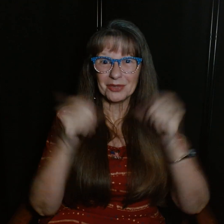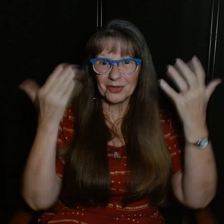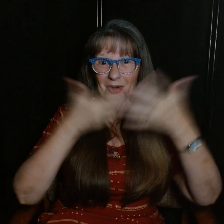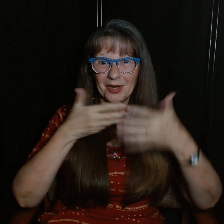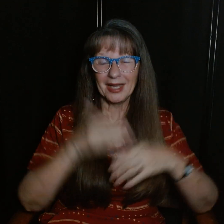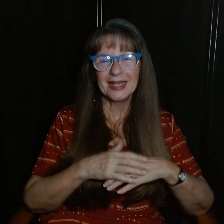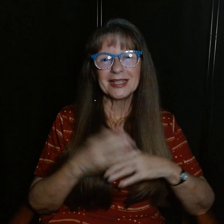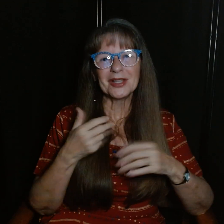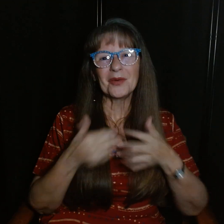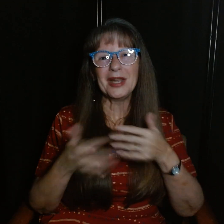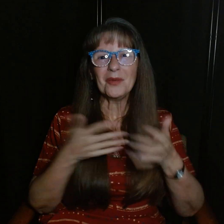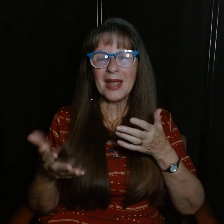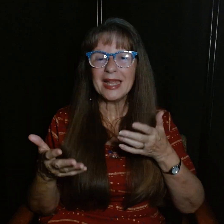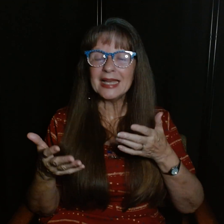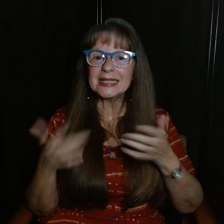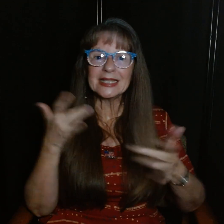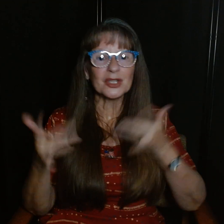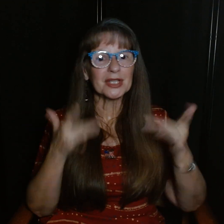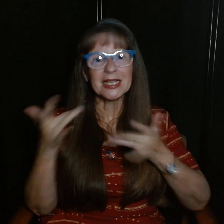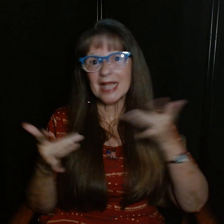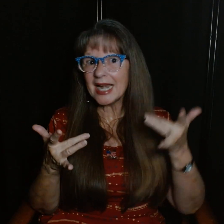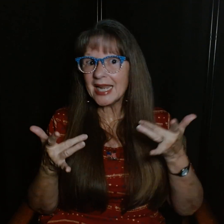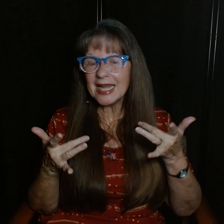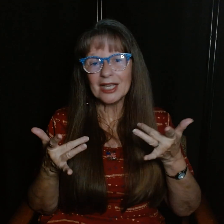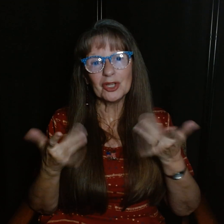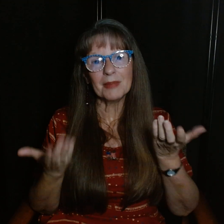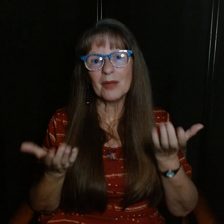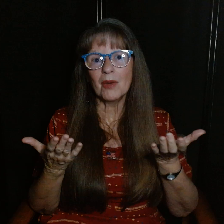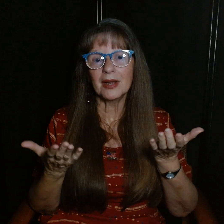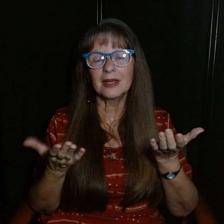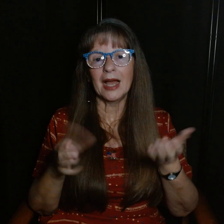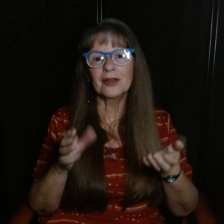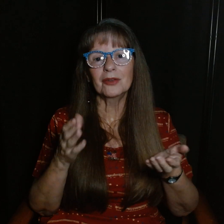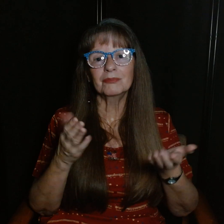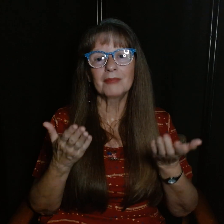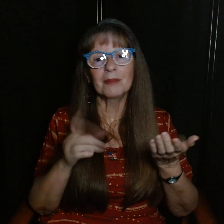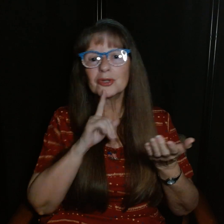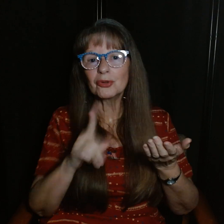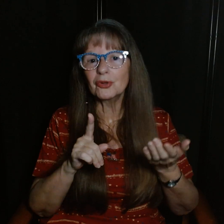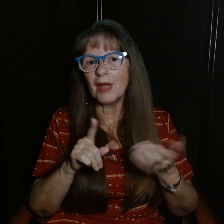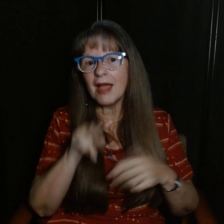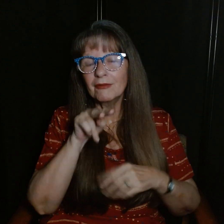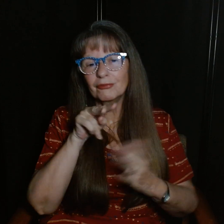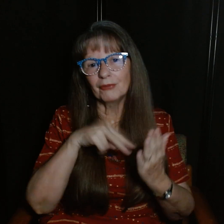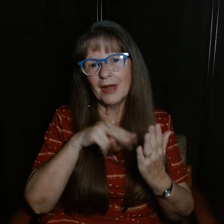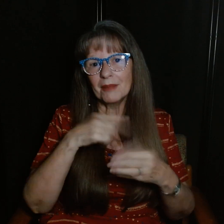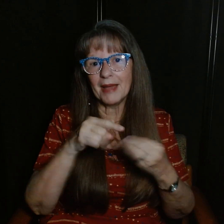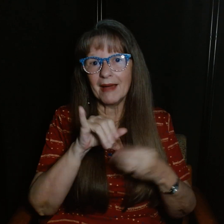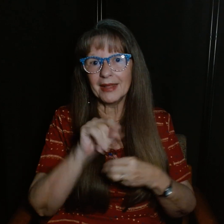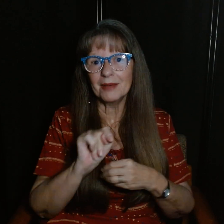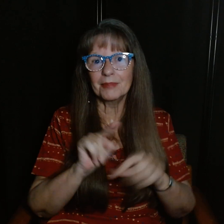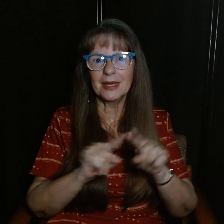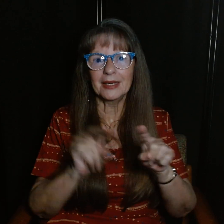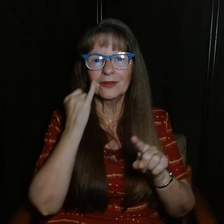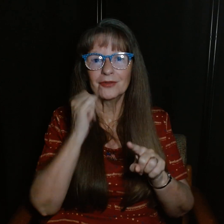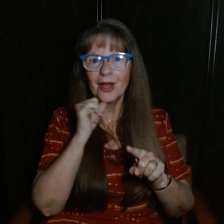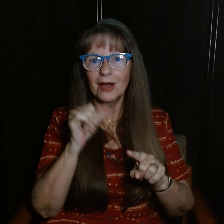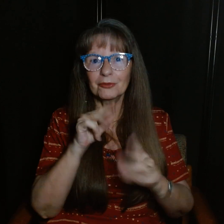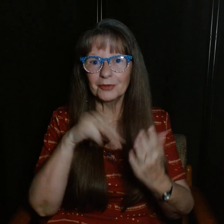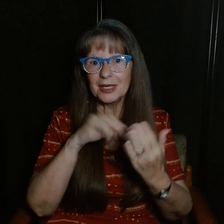dark. So anyway, it's just exciting, and you may want to. I'm sure you have read about it, but if not, read